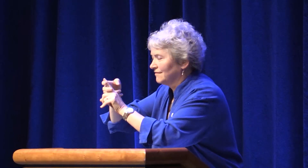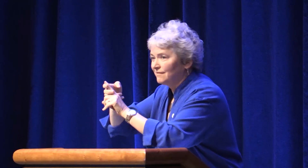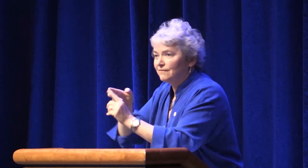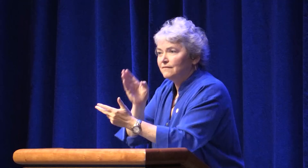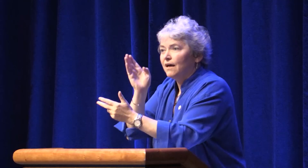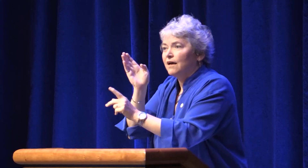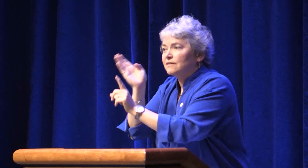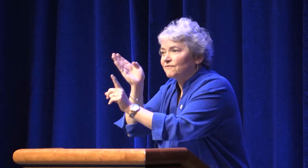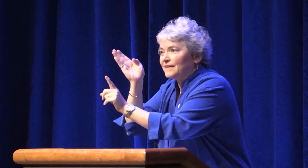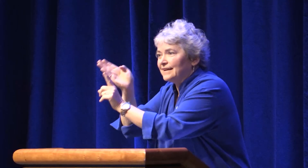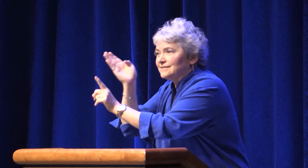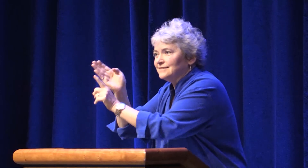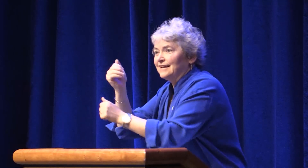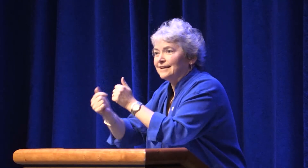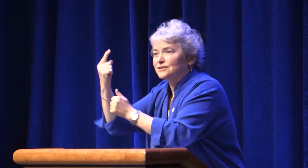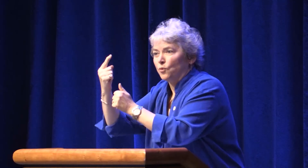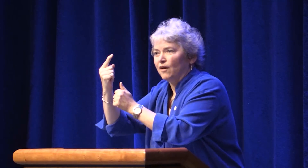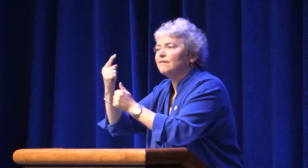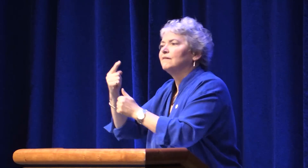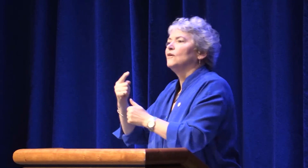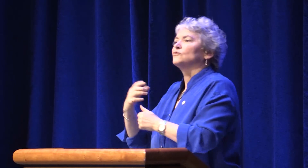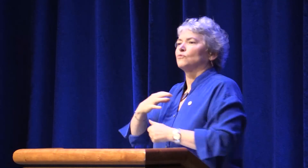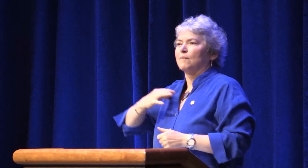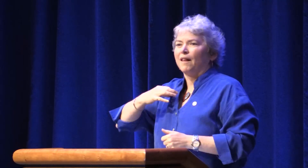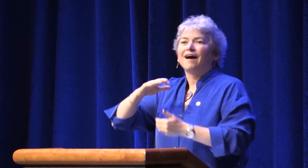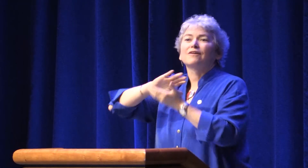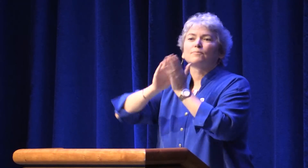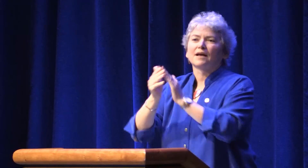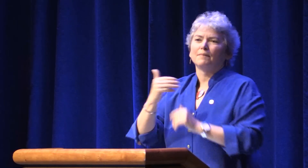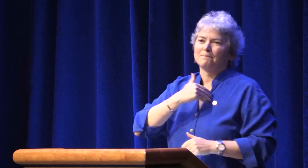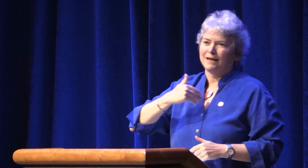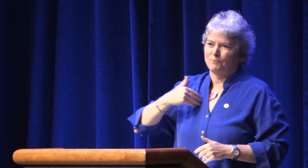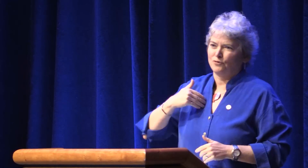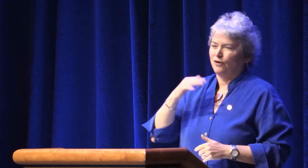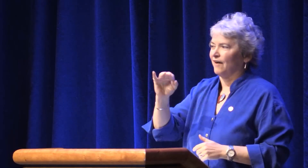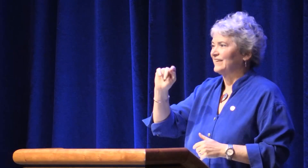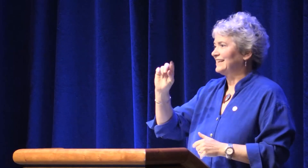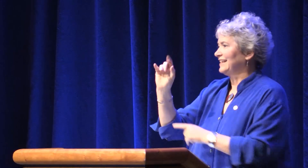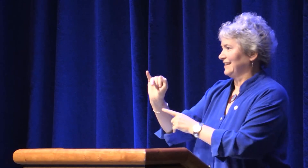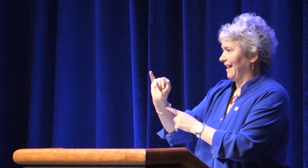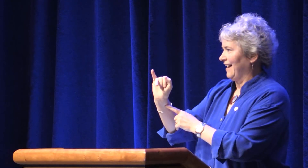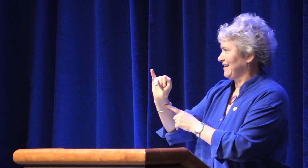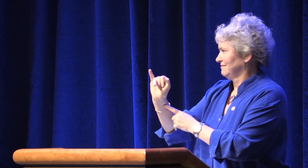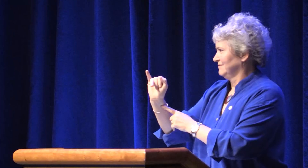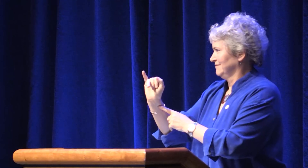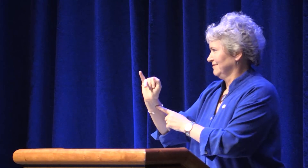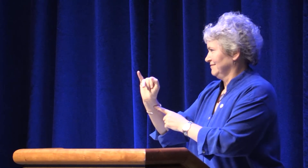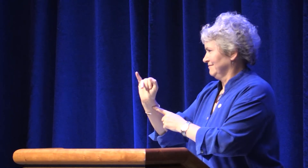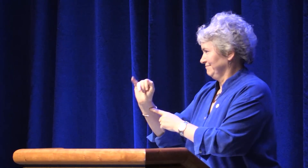that you can recruit and convince each one of them to become a member of TDI.